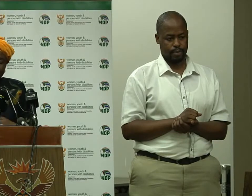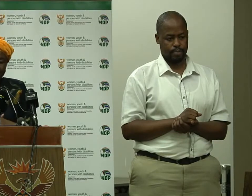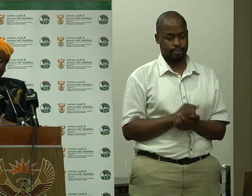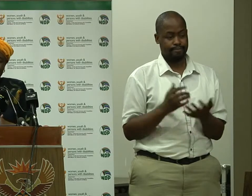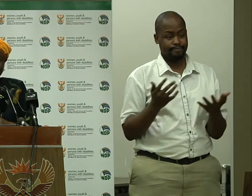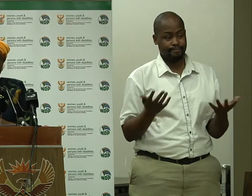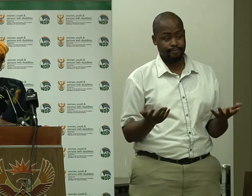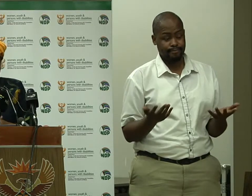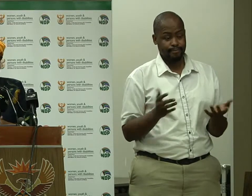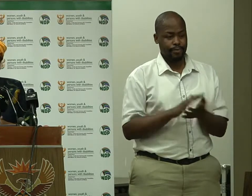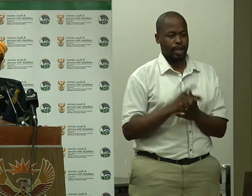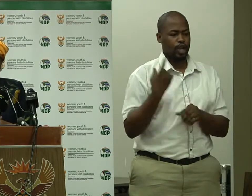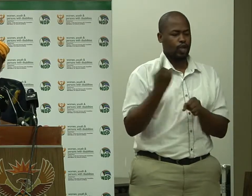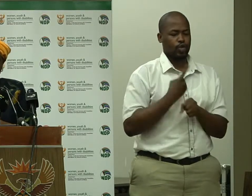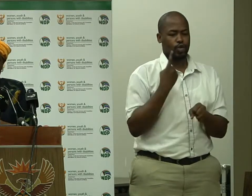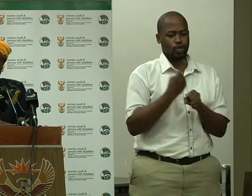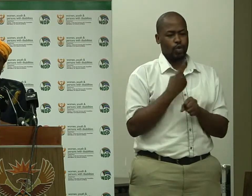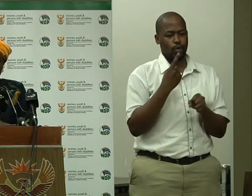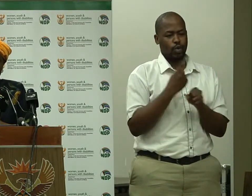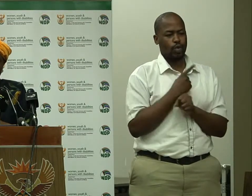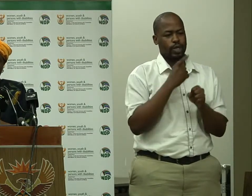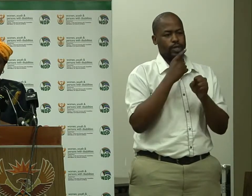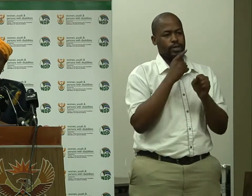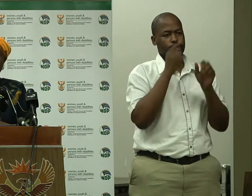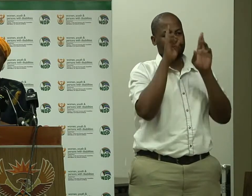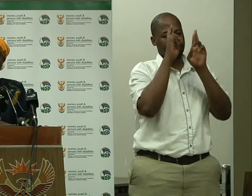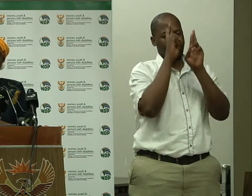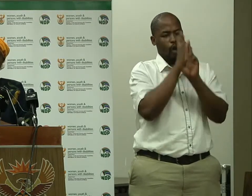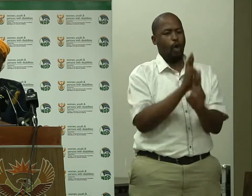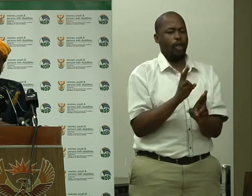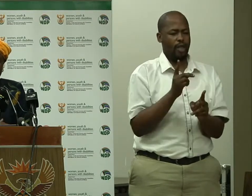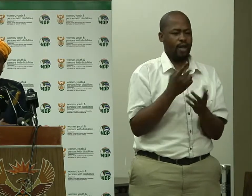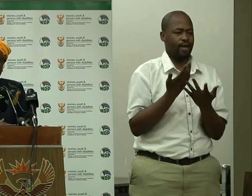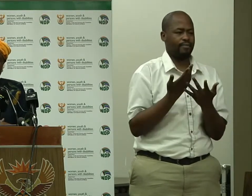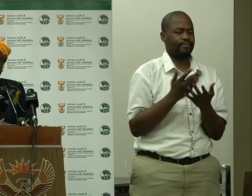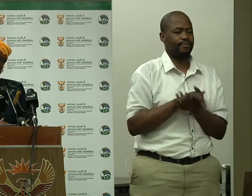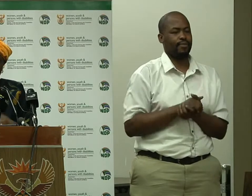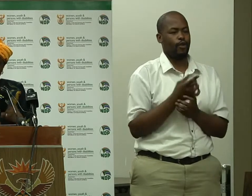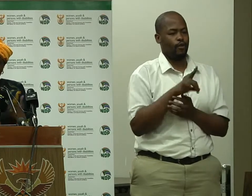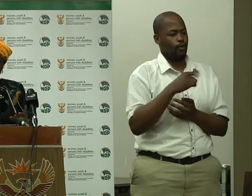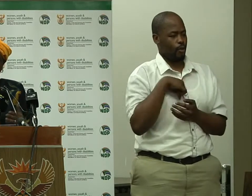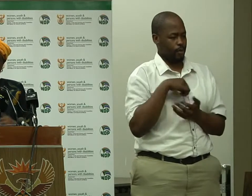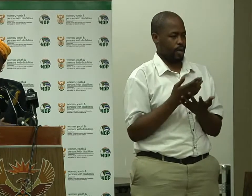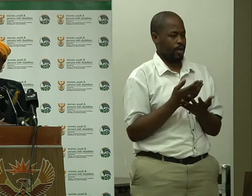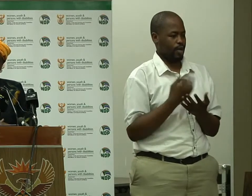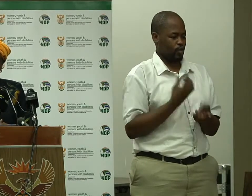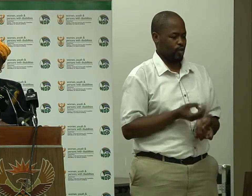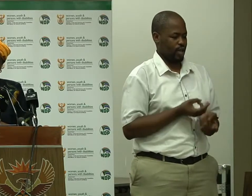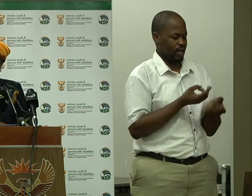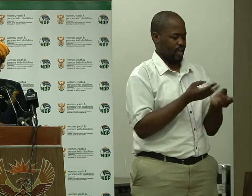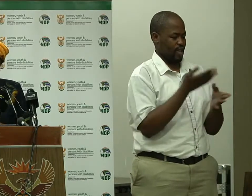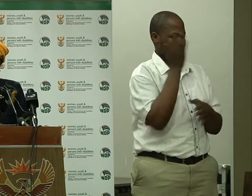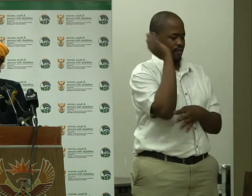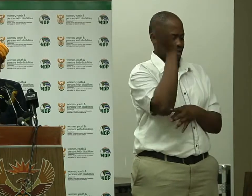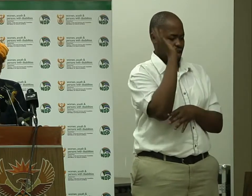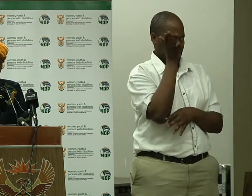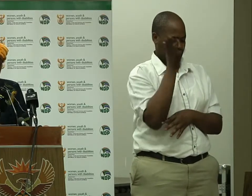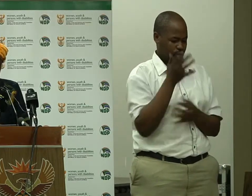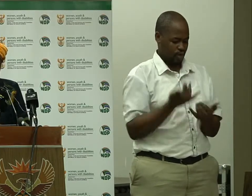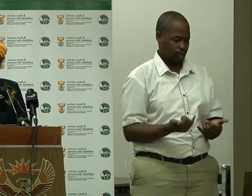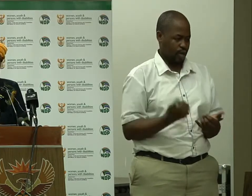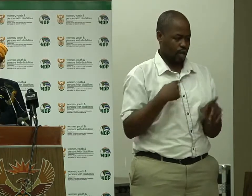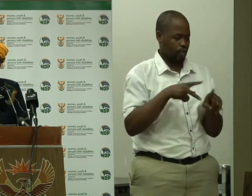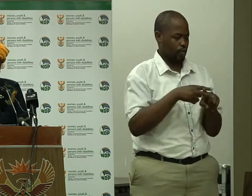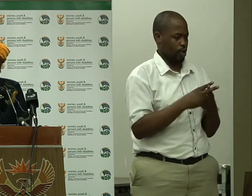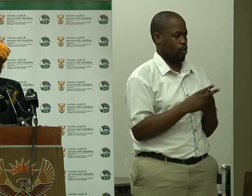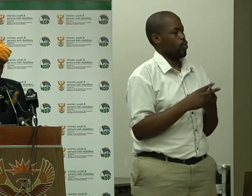Well, it's always an honor and privilege for me, but today, even to give a keynote address as we